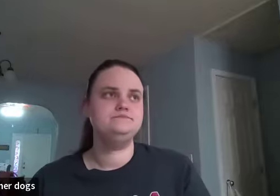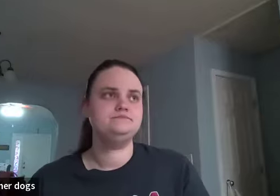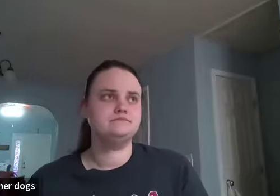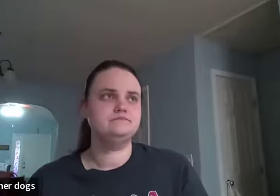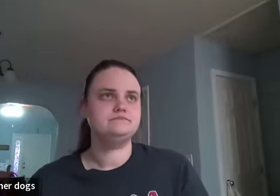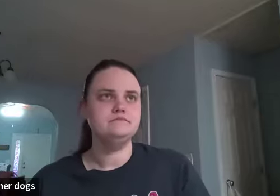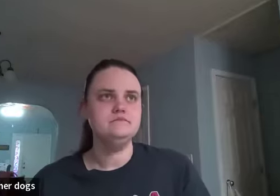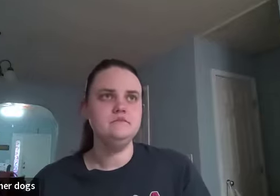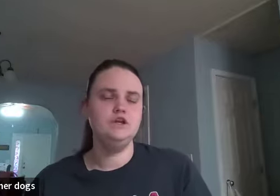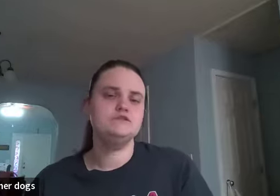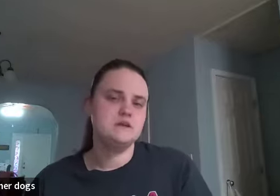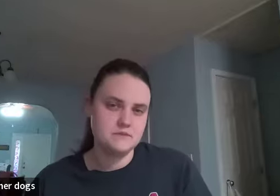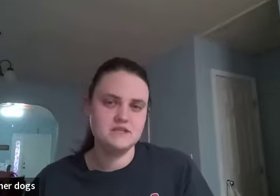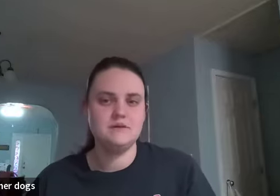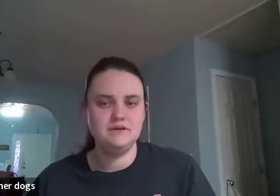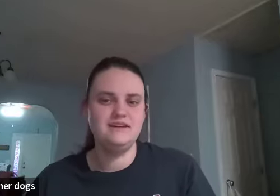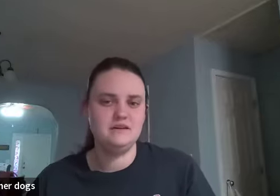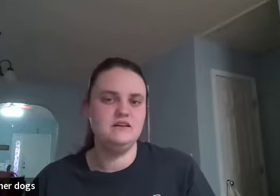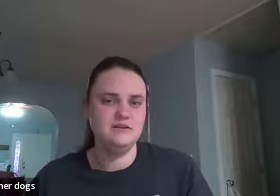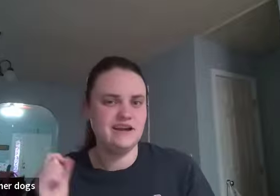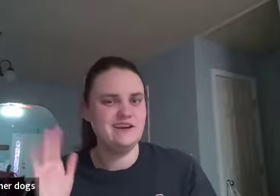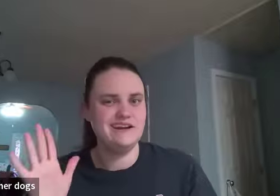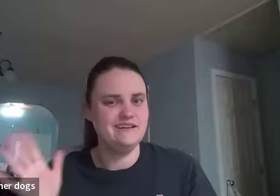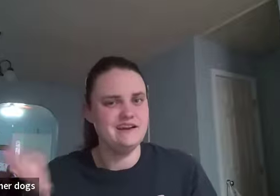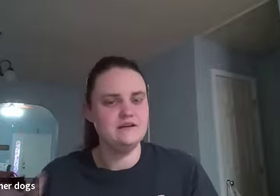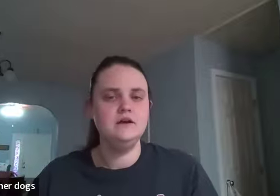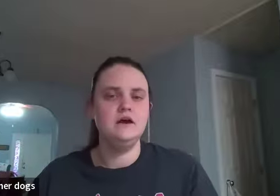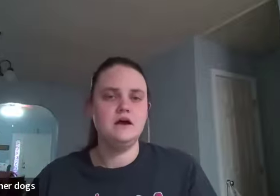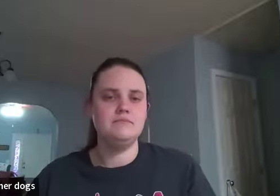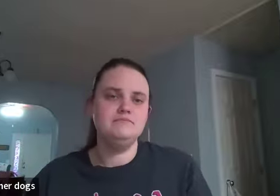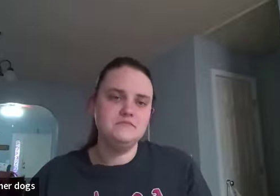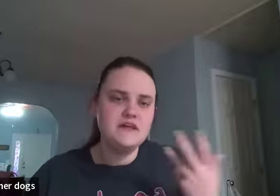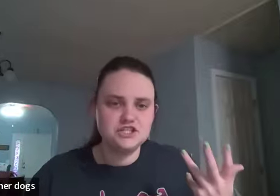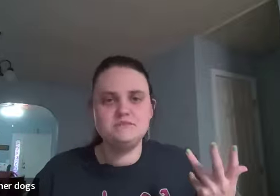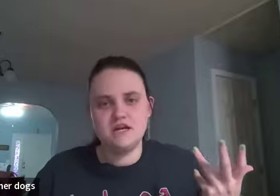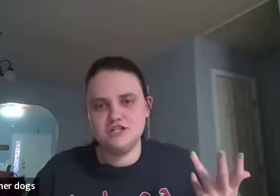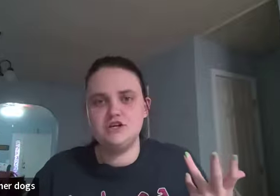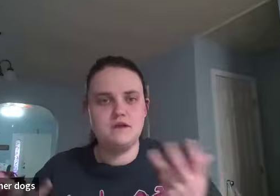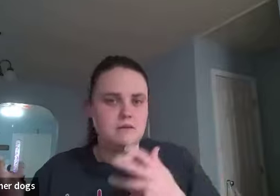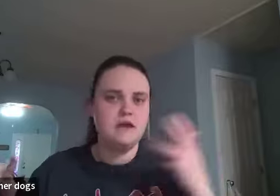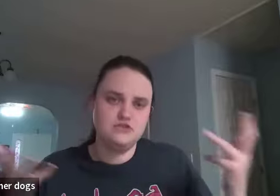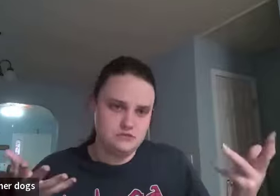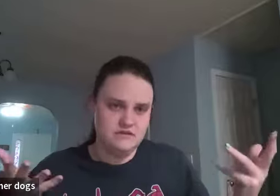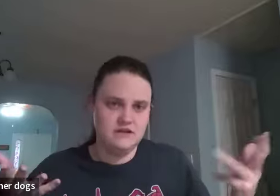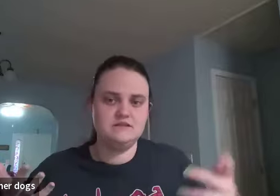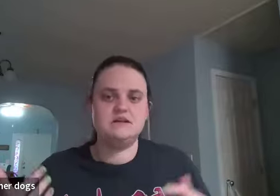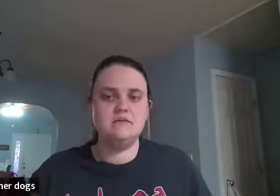Um, sometimes they may be like, okay, great, yeah. And that's just because, they may be out doing things